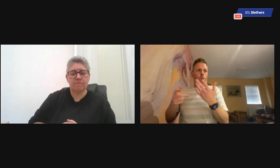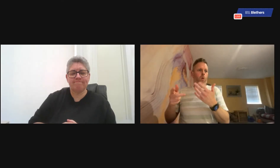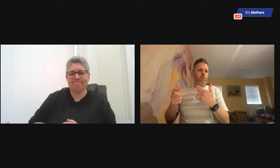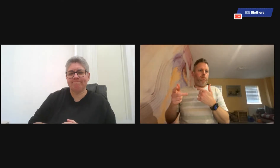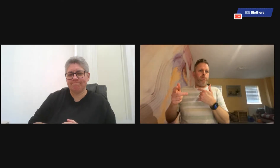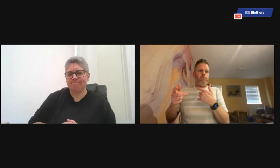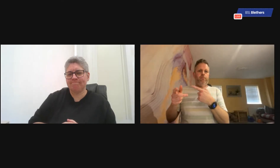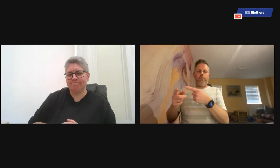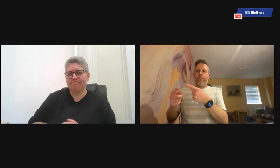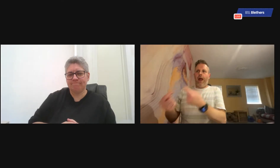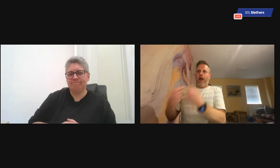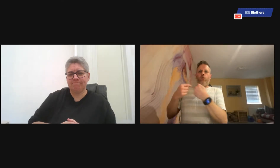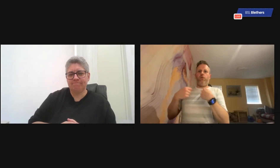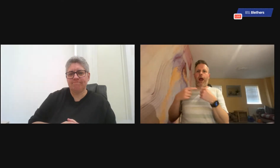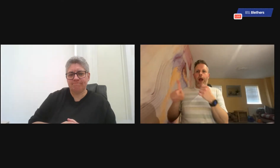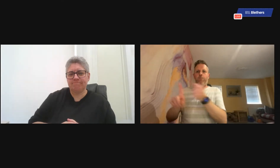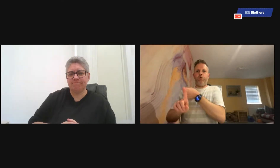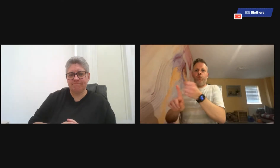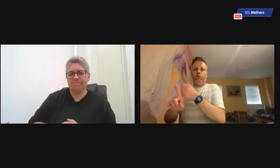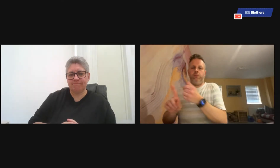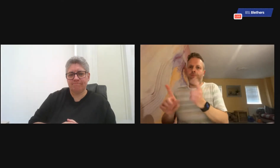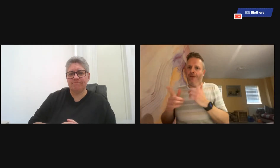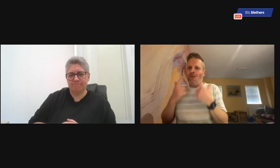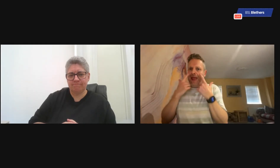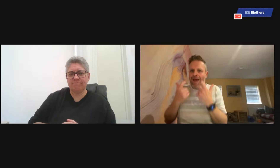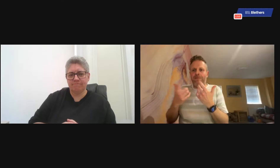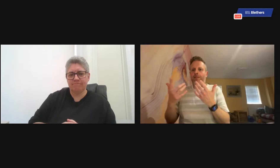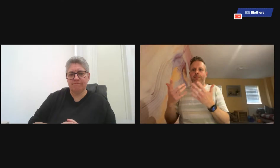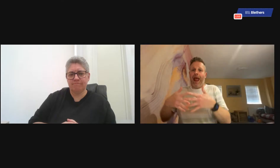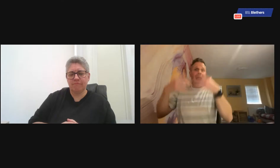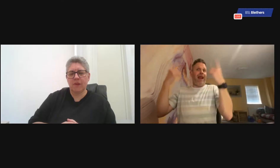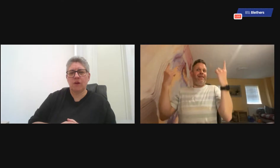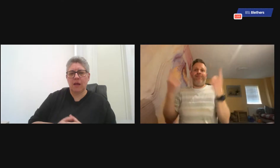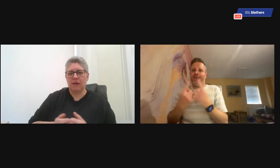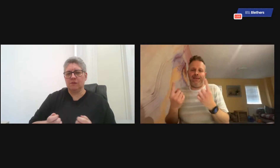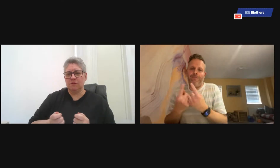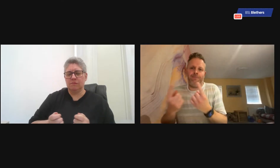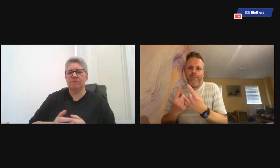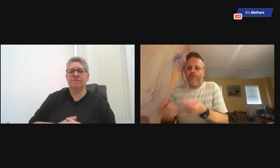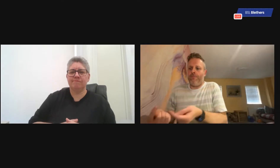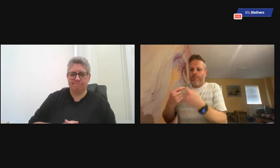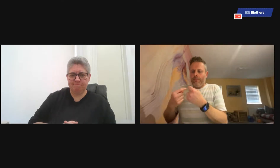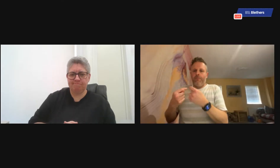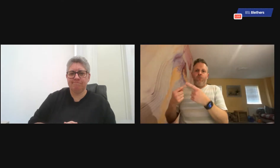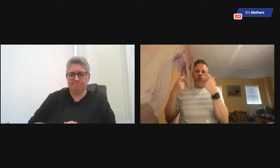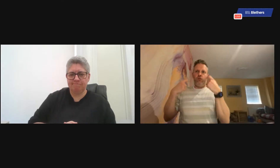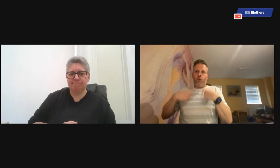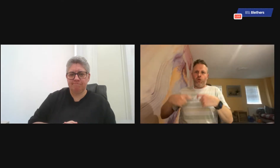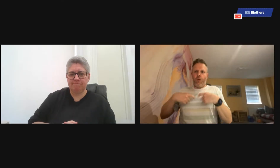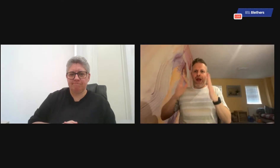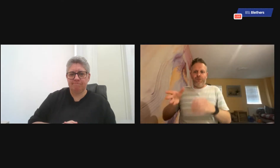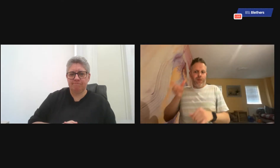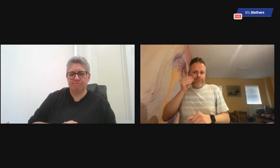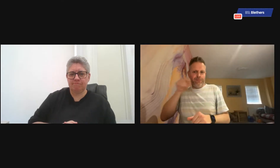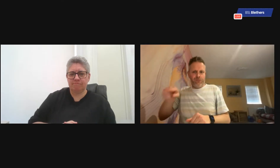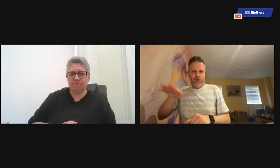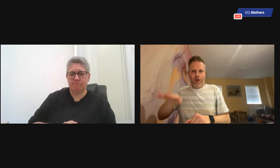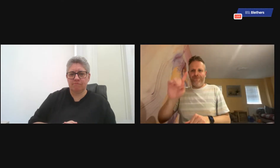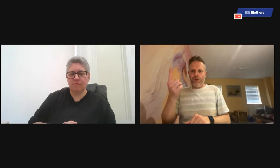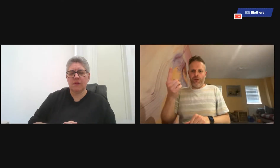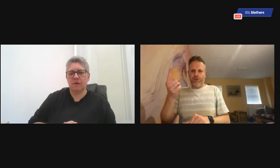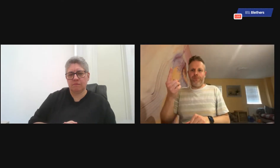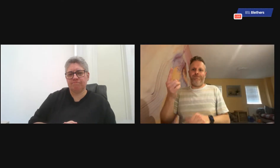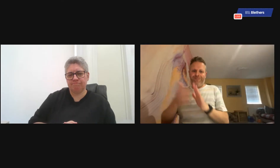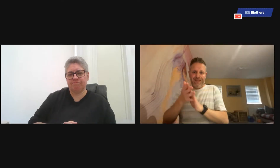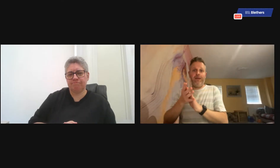that the child doesn't like me for whatever reason, and they accuse me of abuse, or it could be anything. So